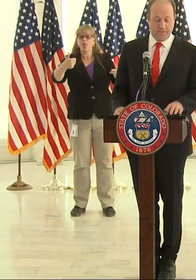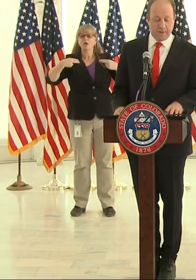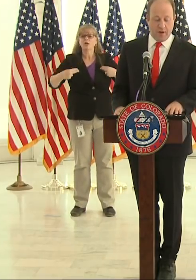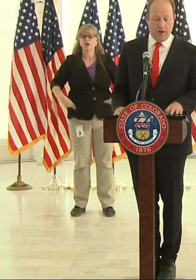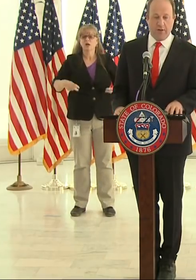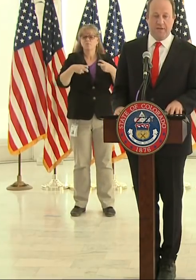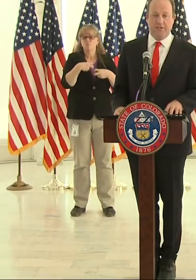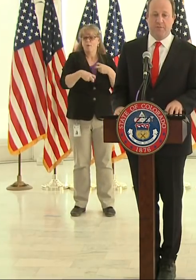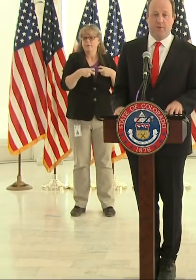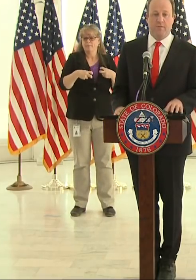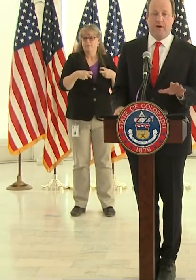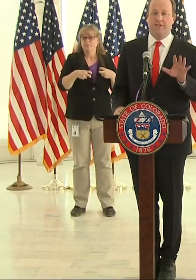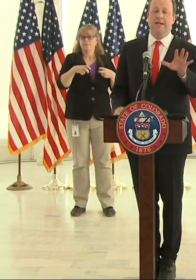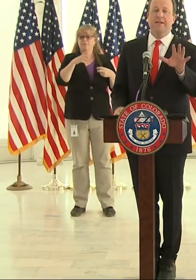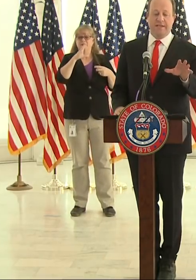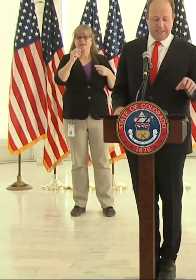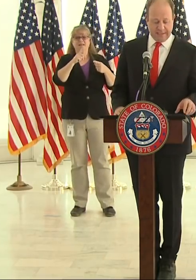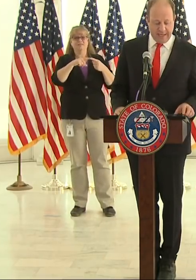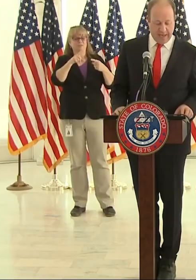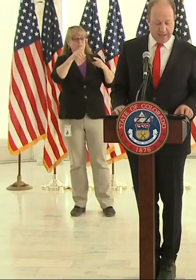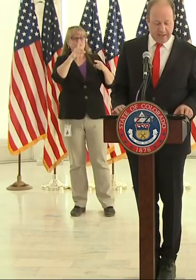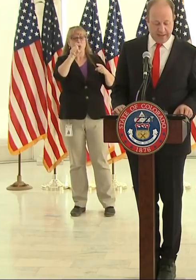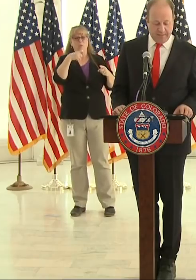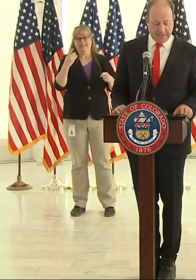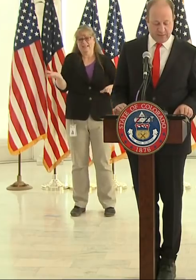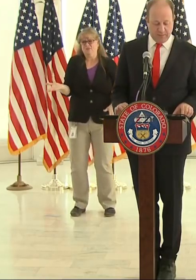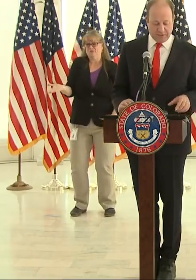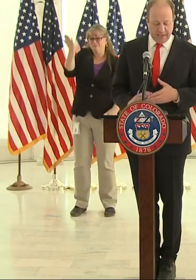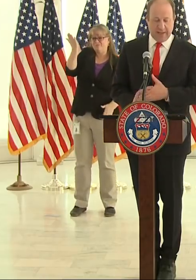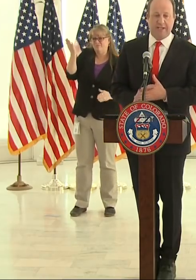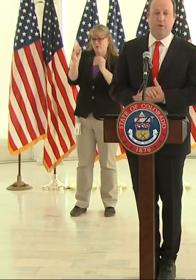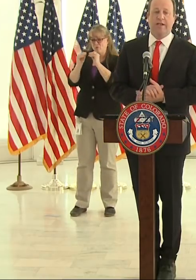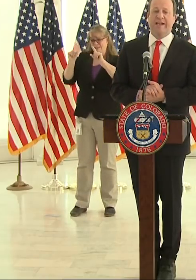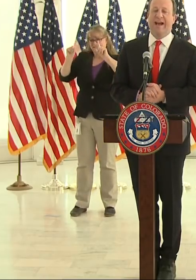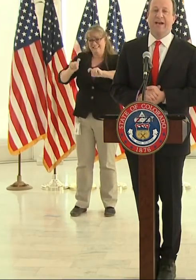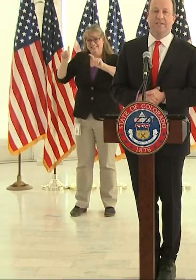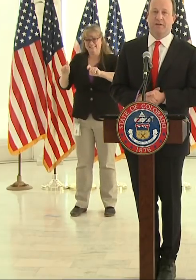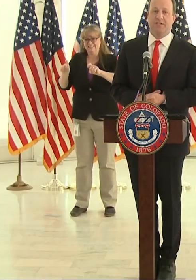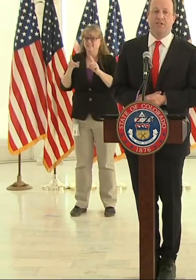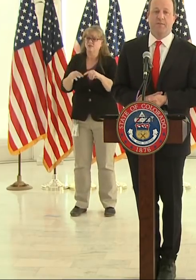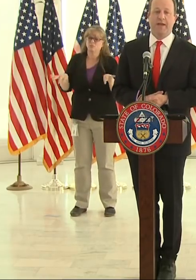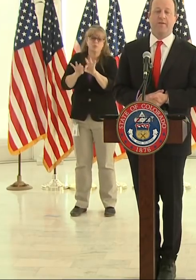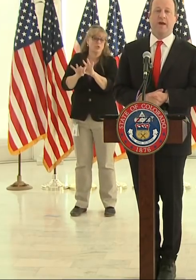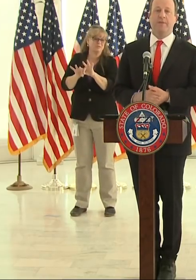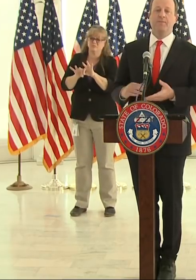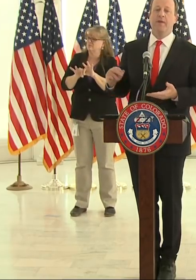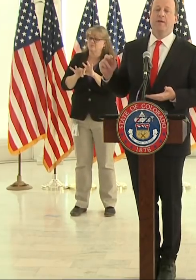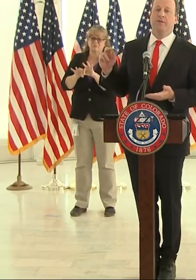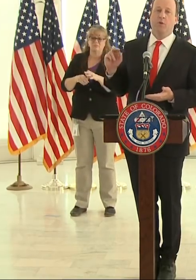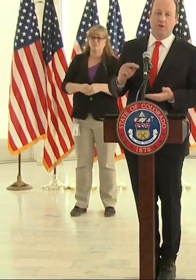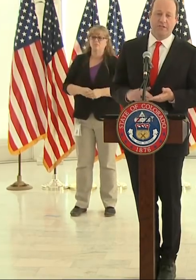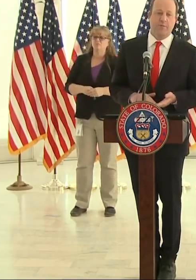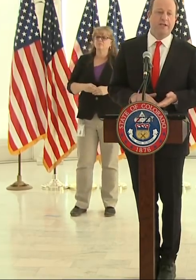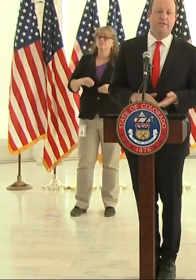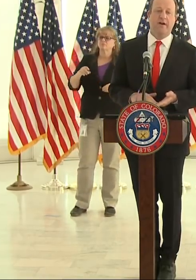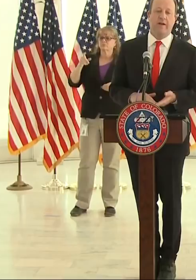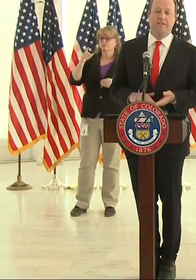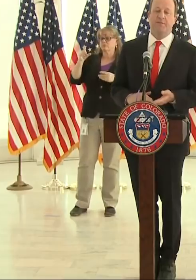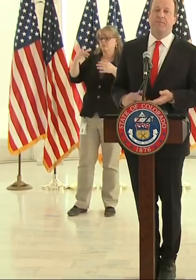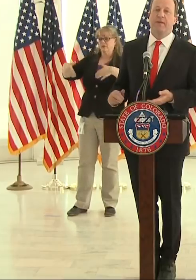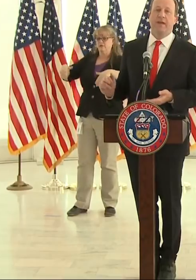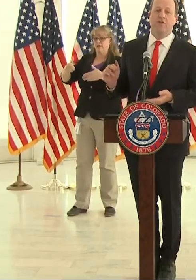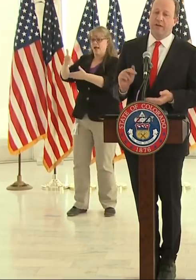have it. All of these are important parts. This is the piece that we presented last week that guides our decision making, right? The work to suppress